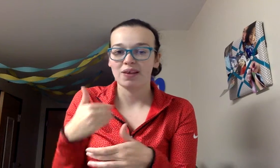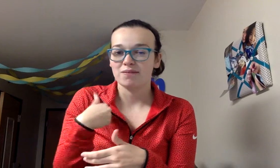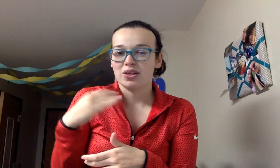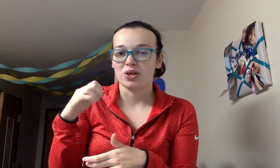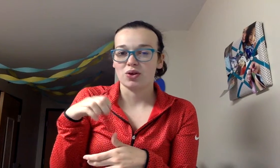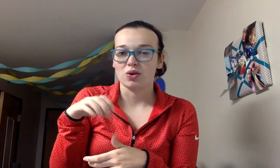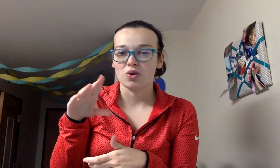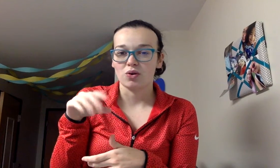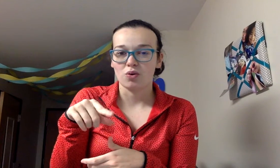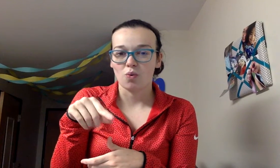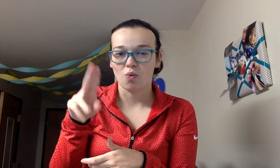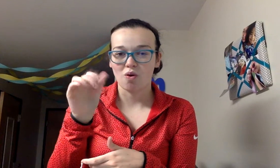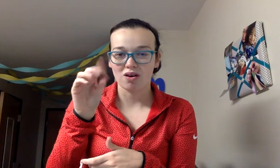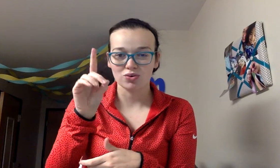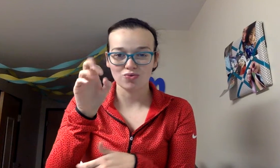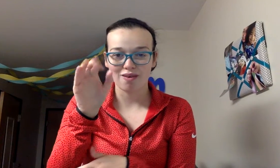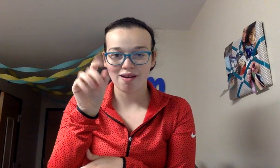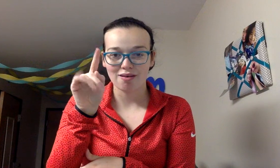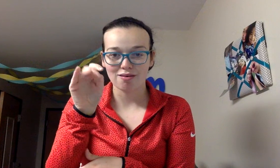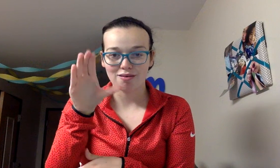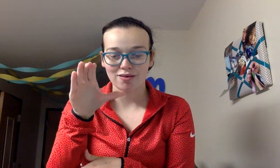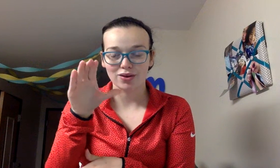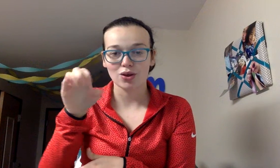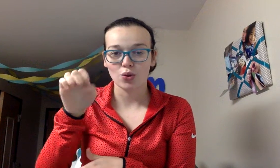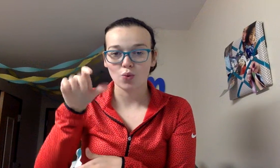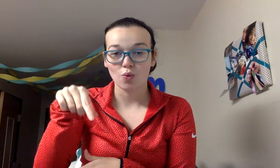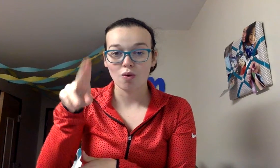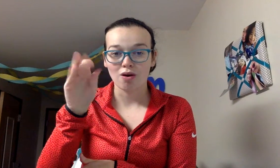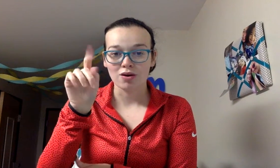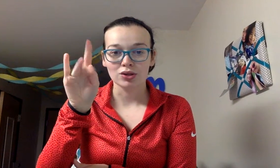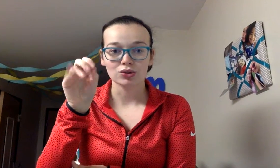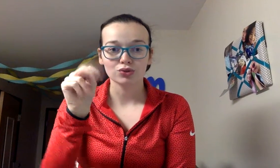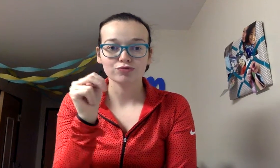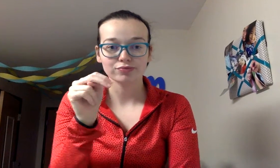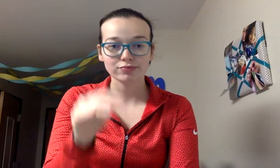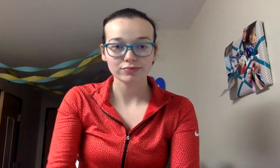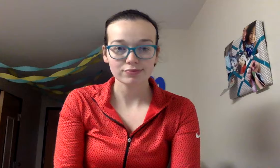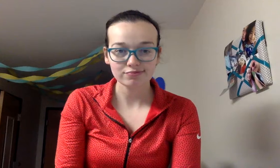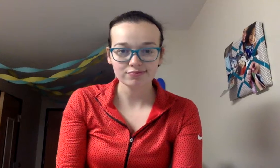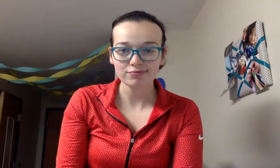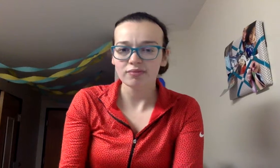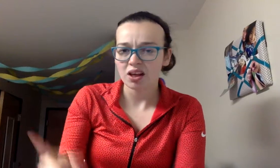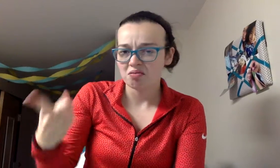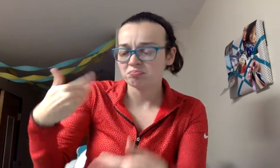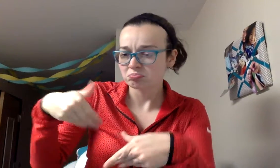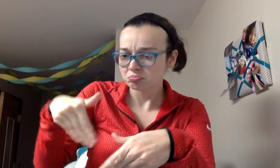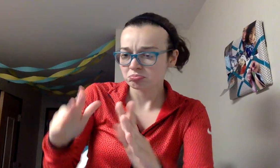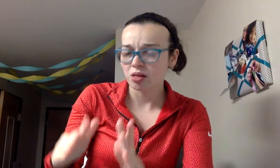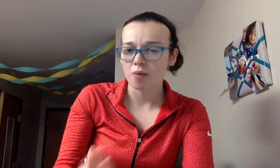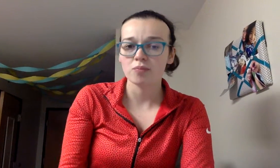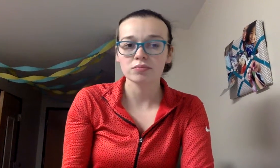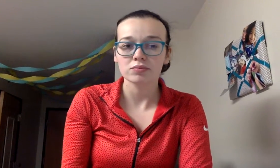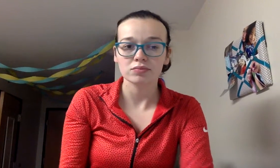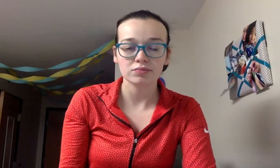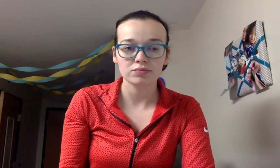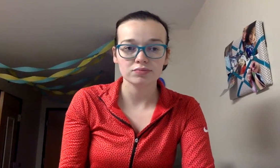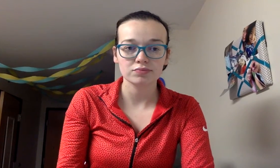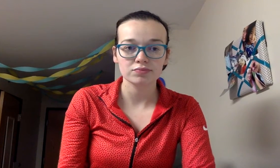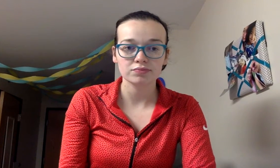do it. And they felt that letting me express my creativity was more important than the pristine nature of the walls. And I was really blessed to have